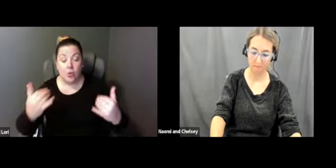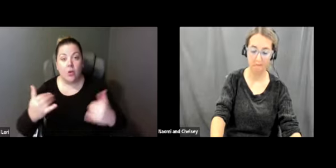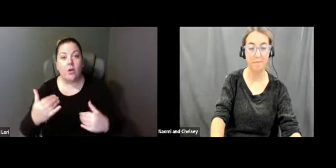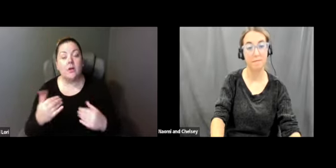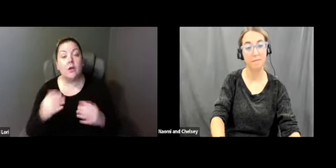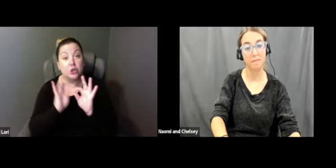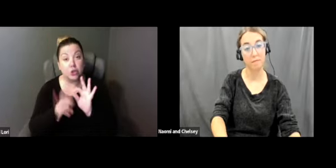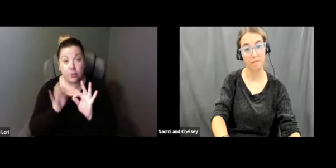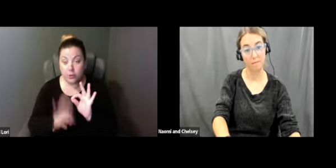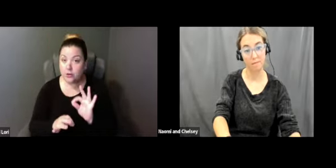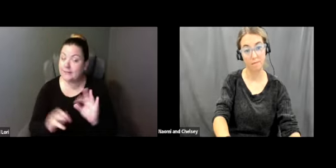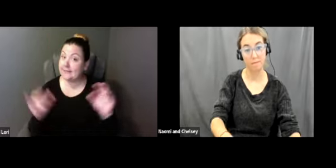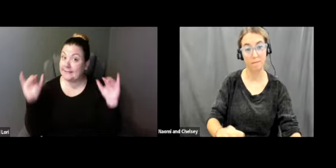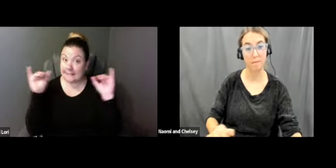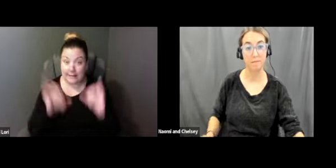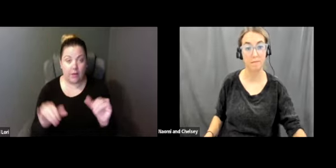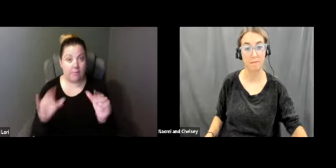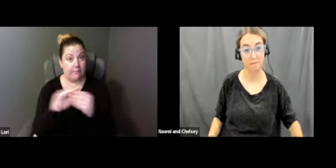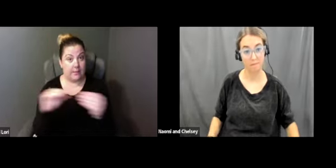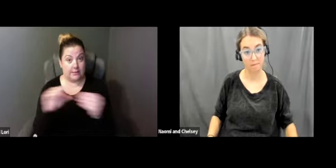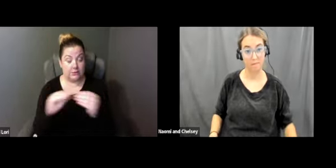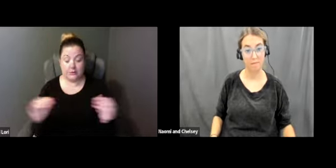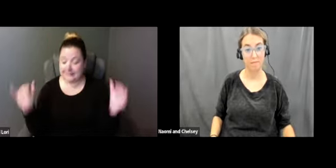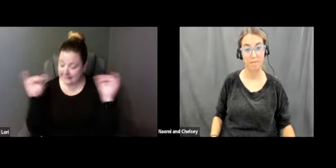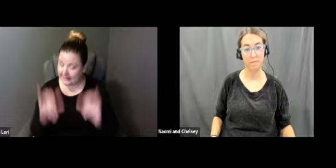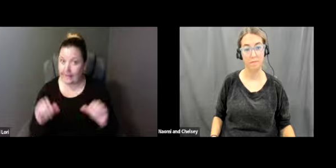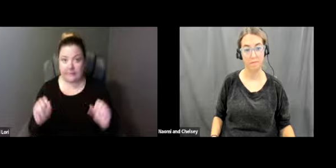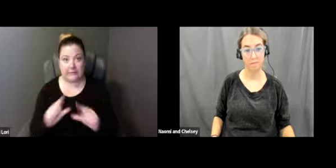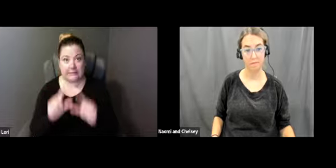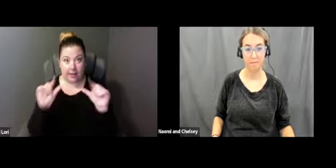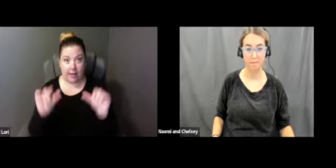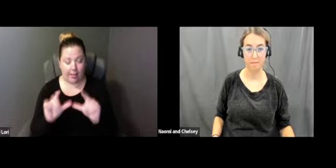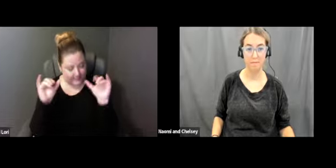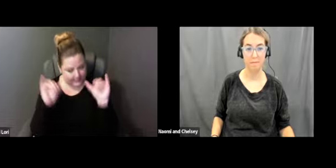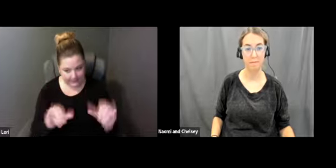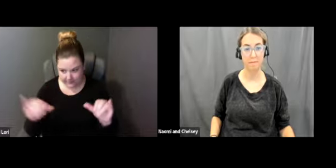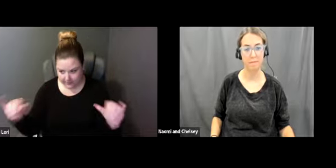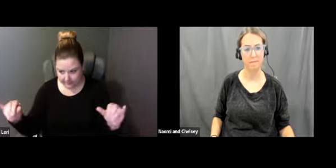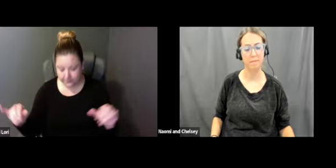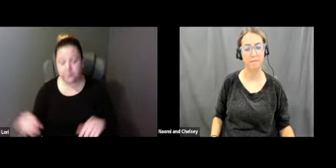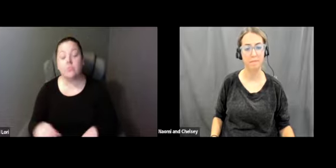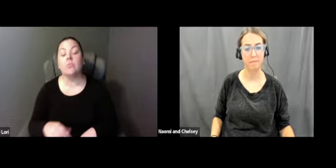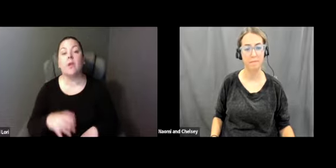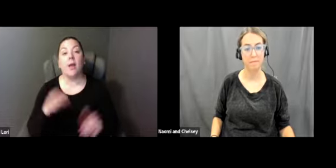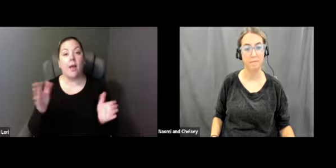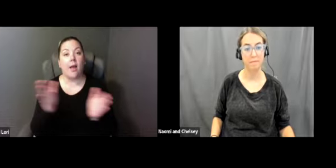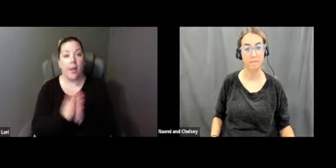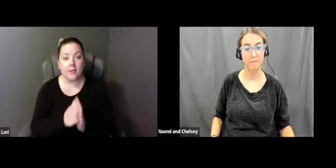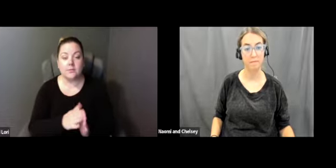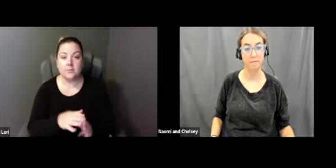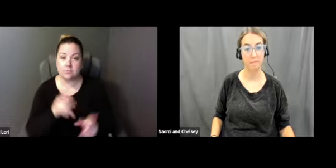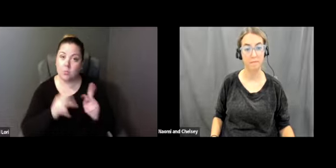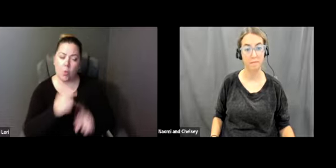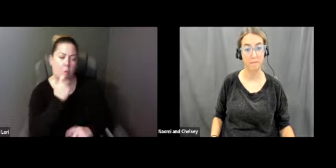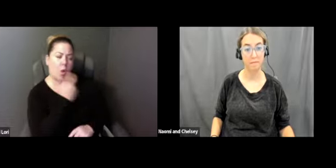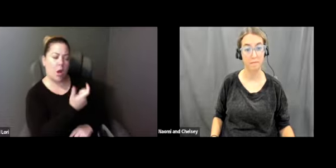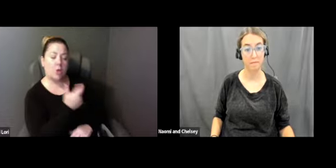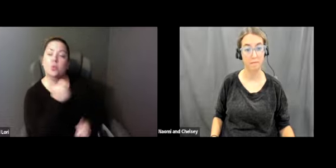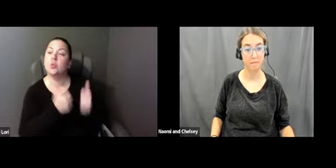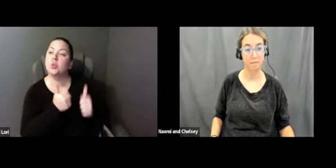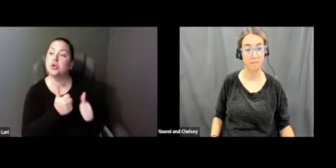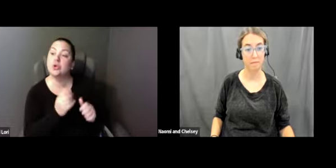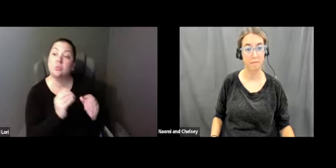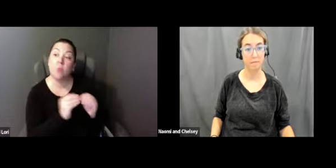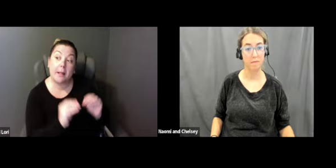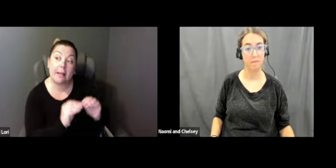produce the same exact message, the same exact way. And then they asked viewers to watch it and say, which was clearer? Which was